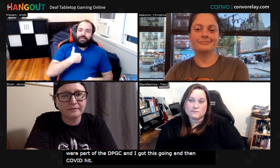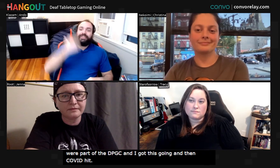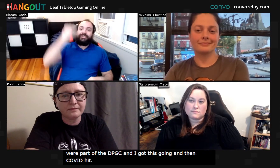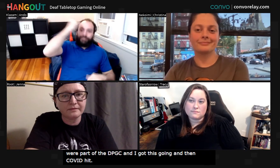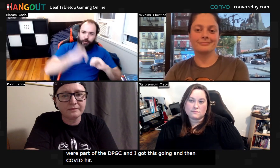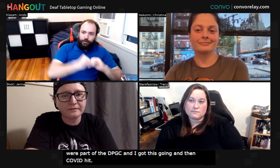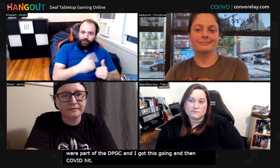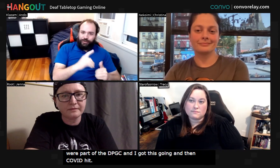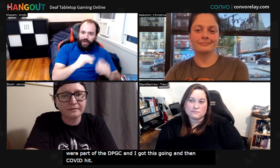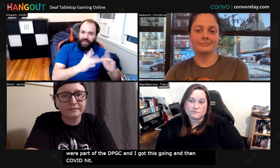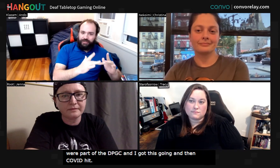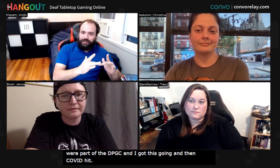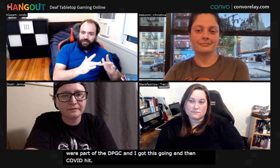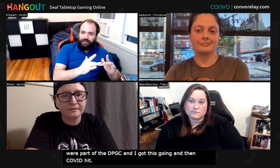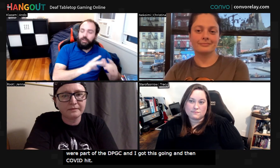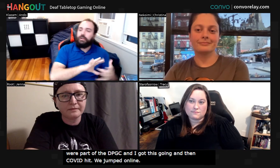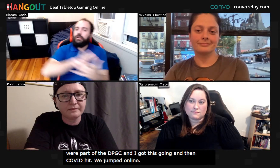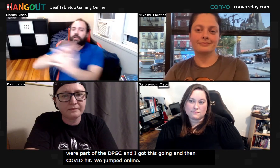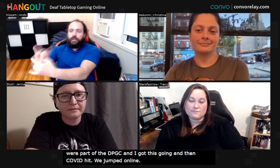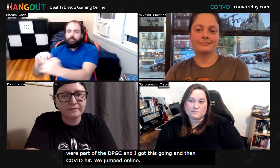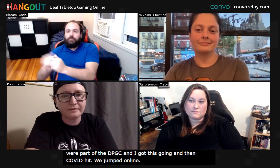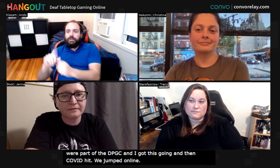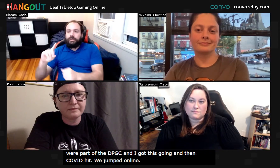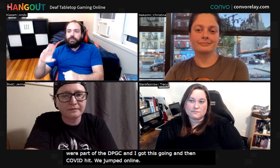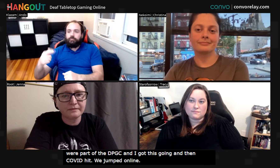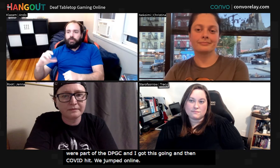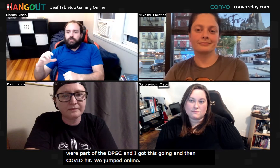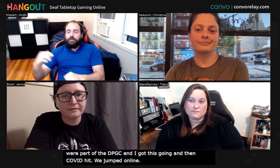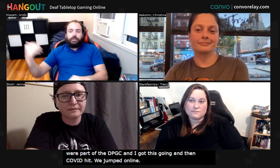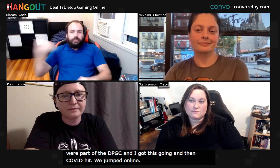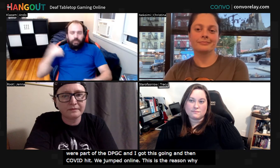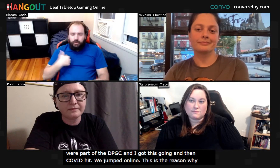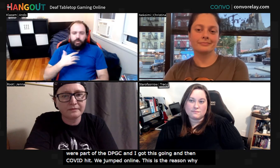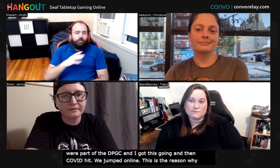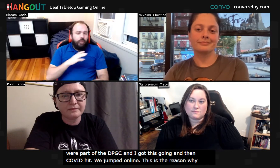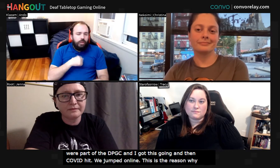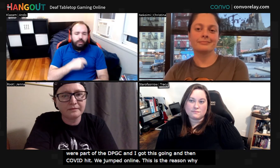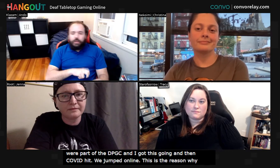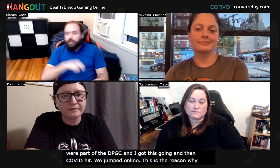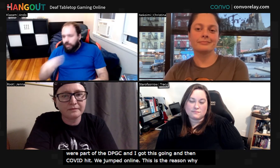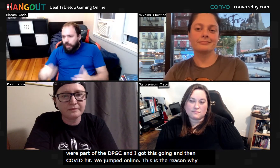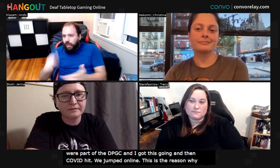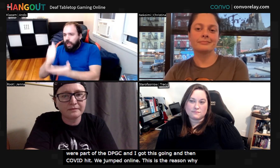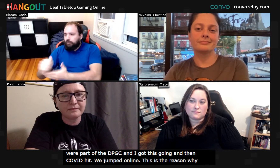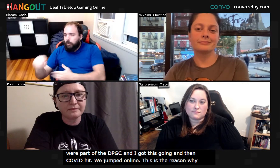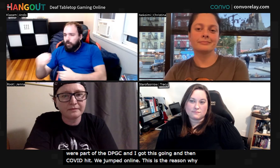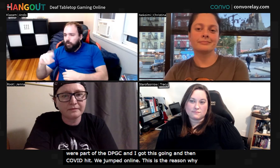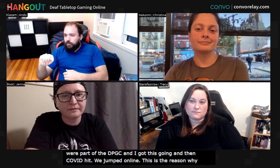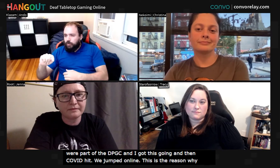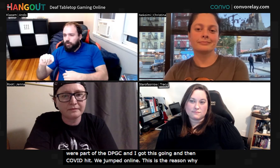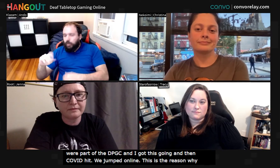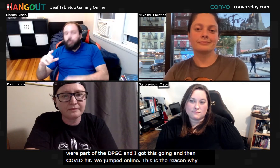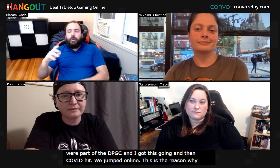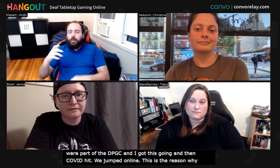the reason why I know how to got all these contacts. So I got that DBGC, and I jumped in, and then I helped